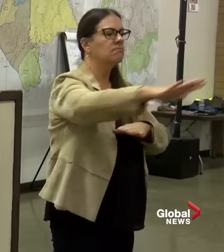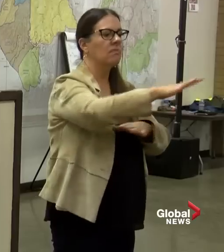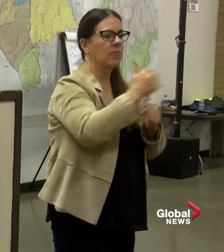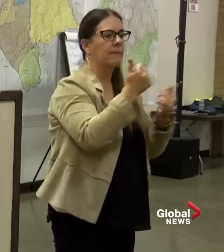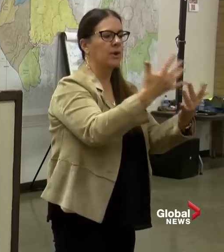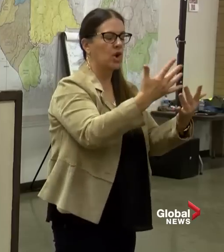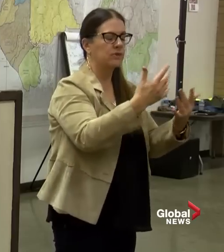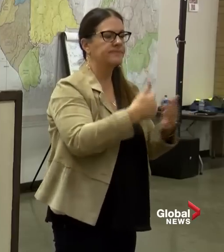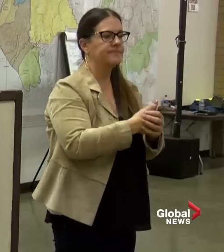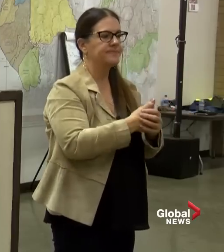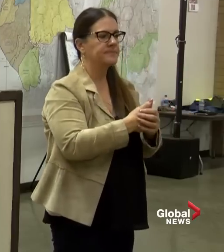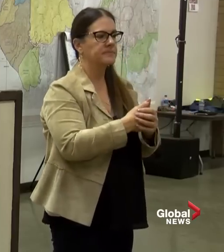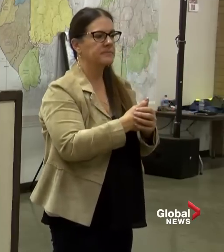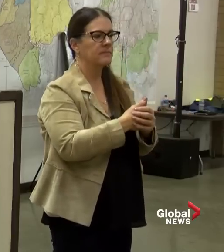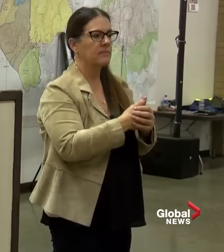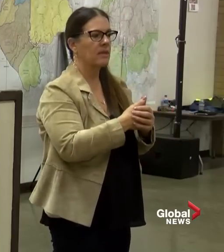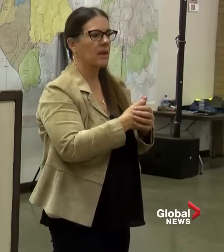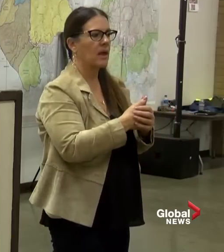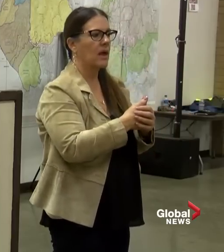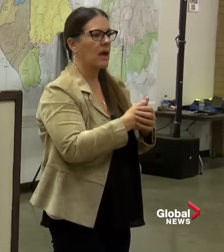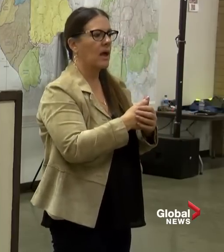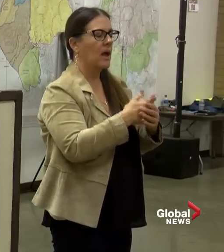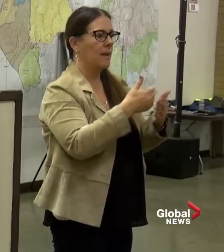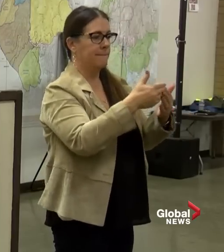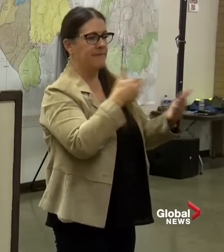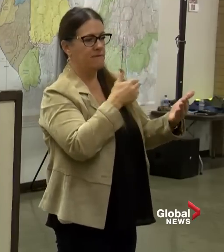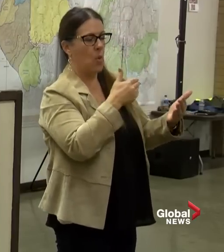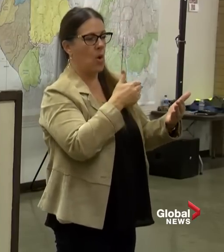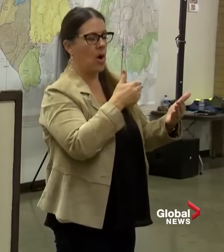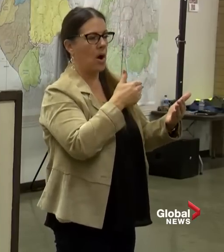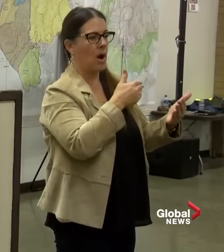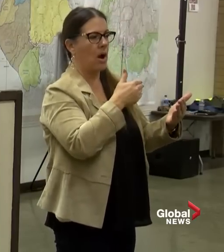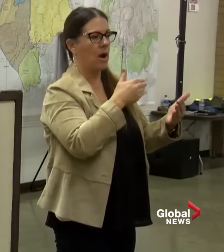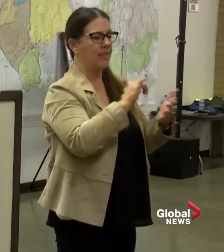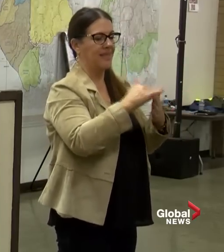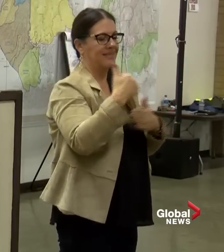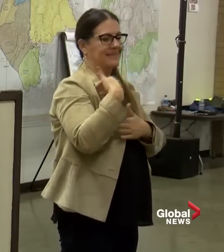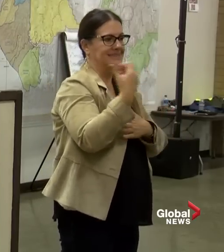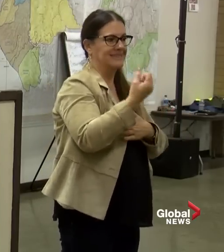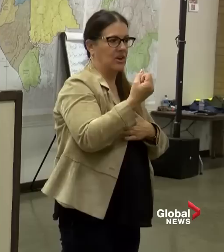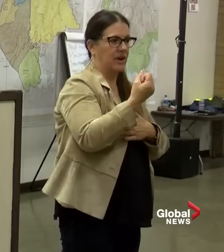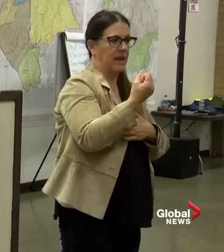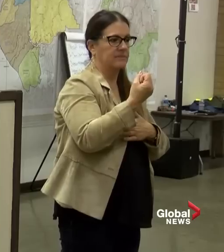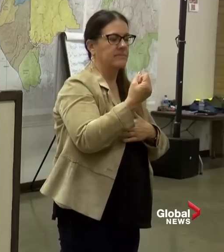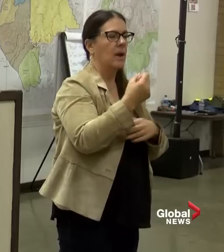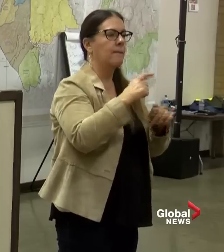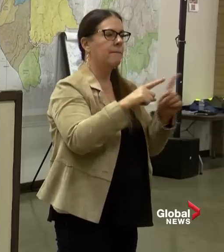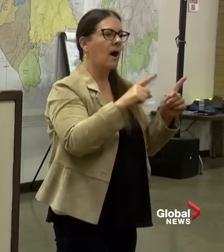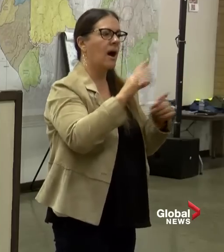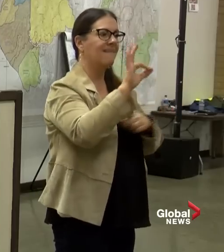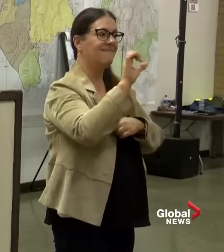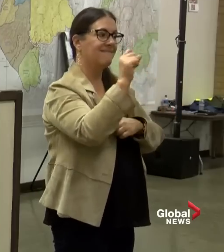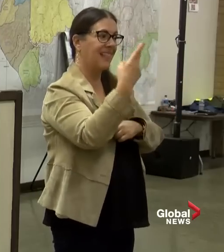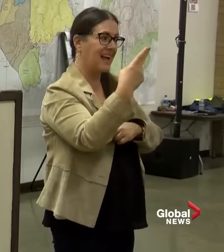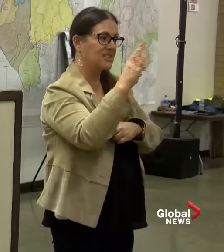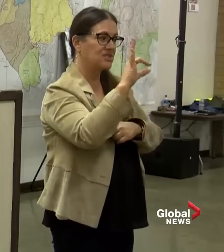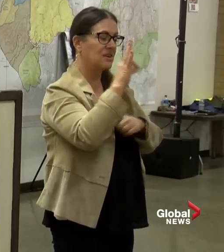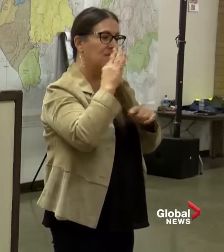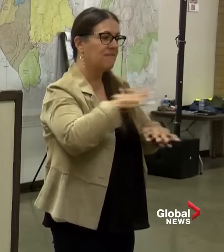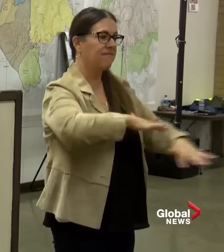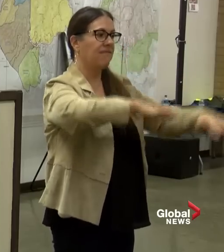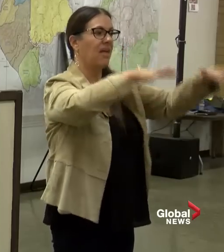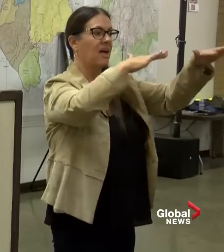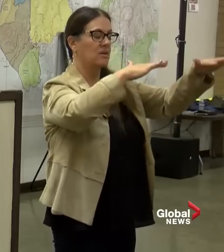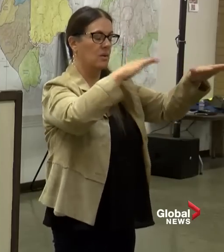locally heavier amounts before the end of the rain event on Saturday. A flash flood watch continues